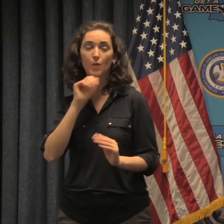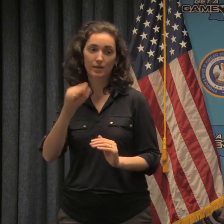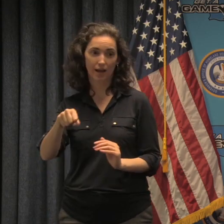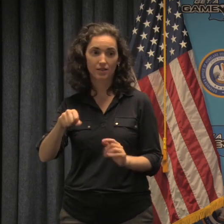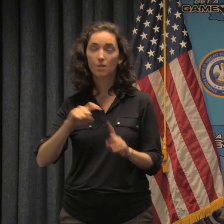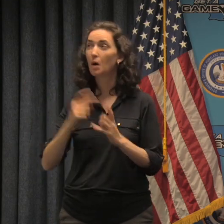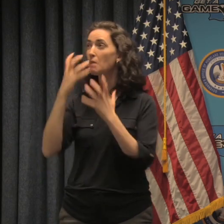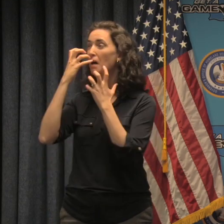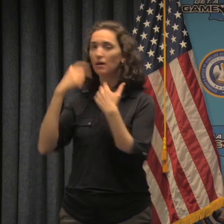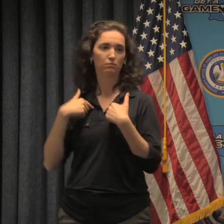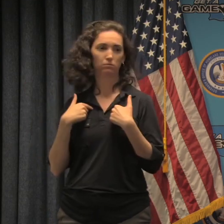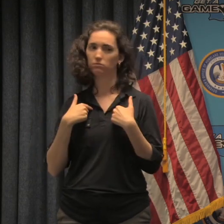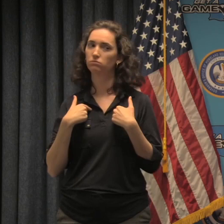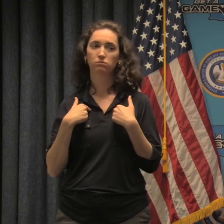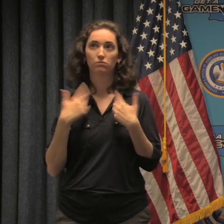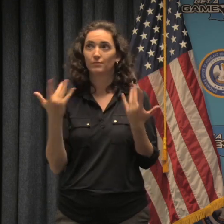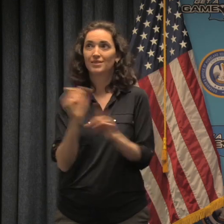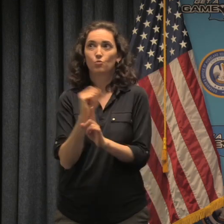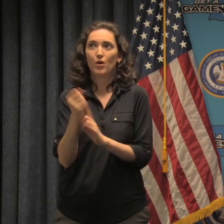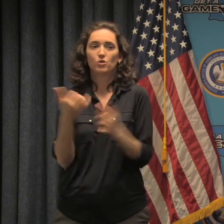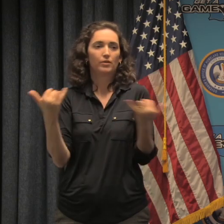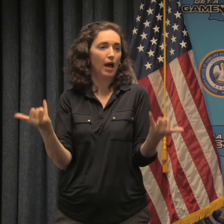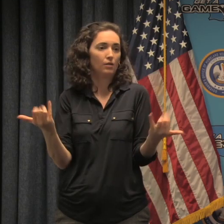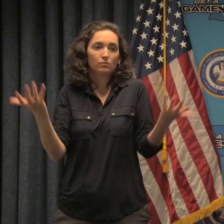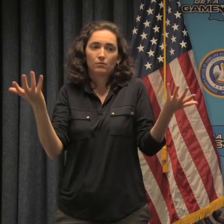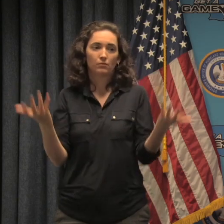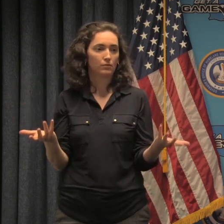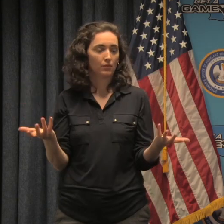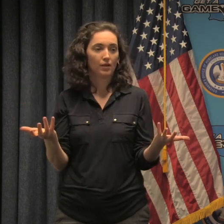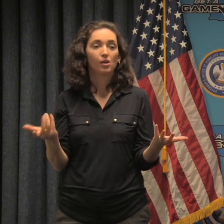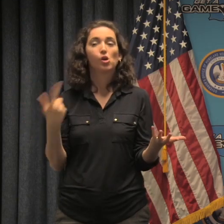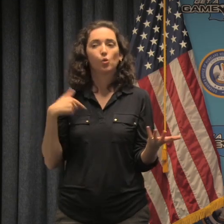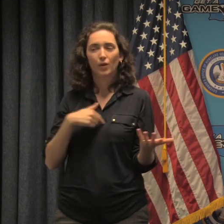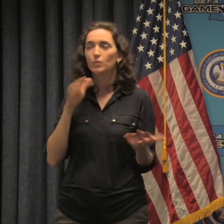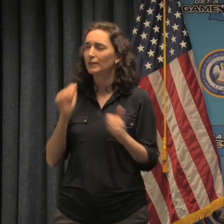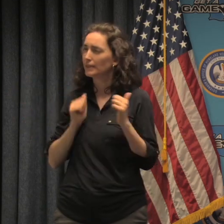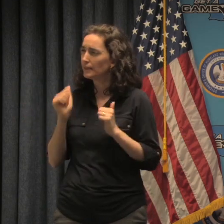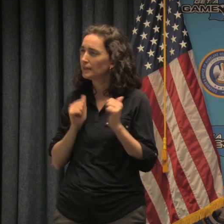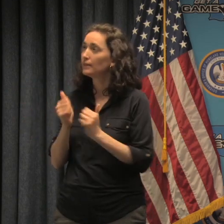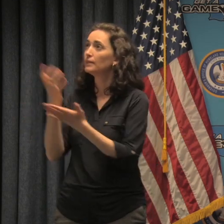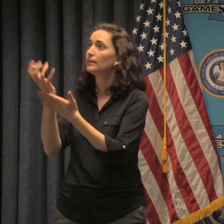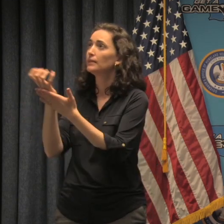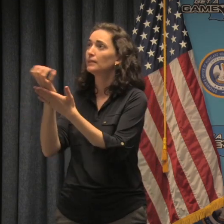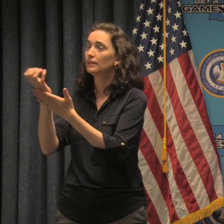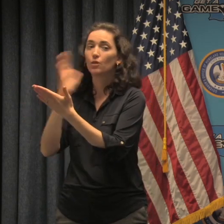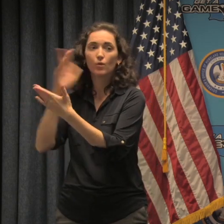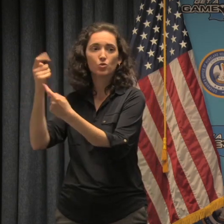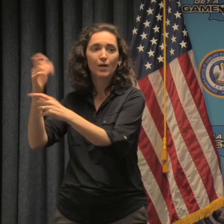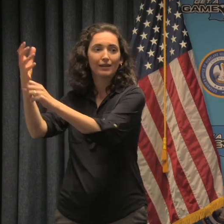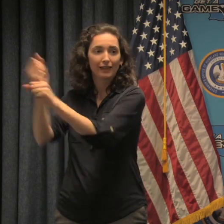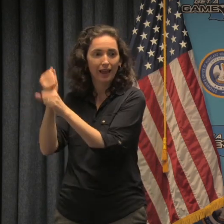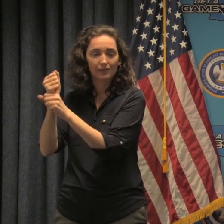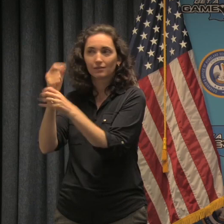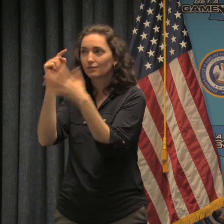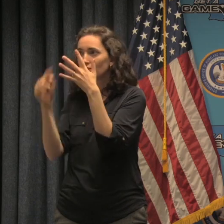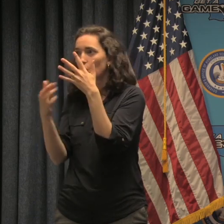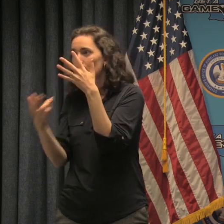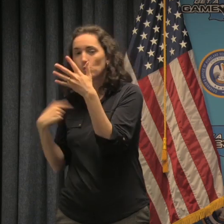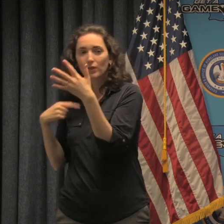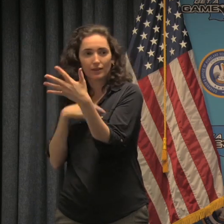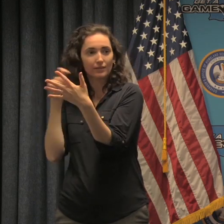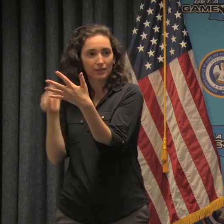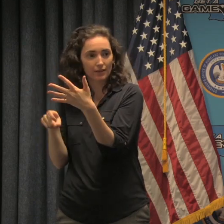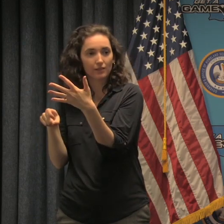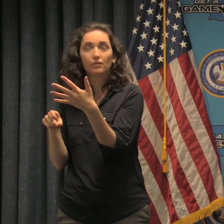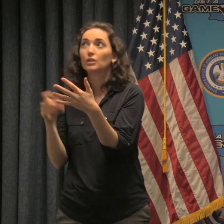just the way things are right now, and we're going to continue to be as aggressive as we can to get the resources that we need and as soon